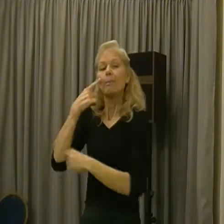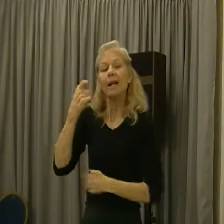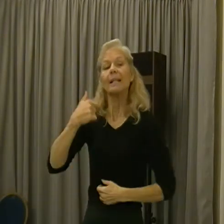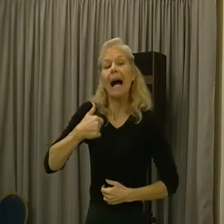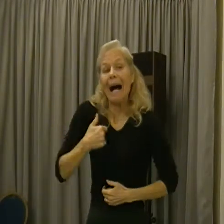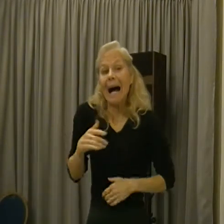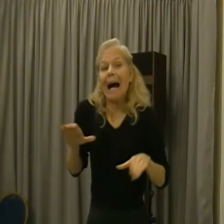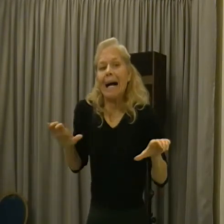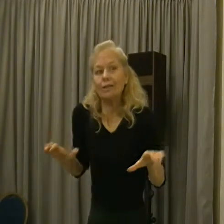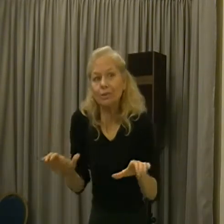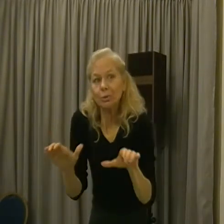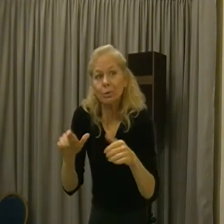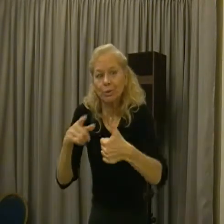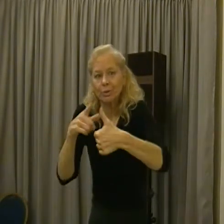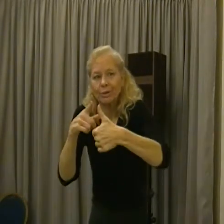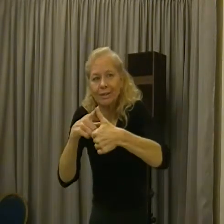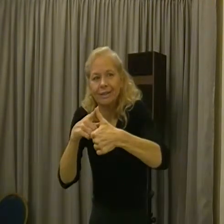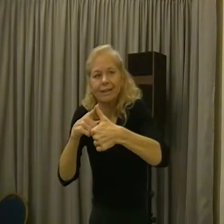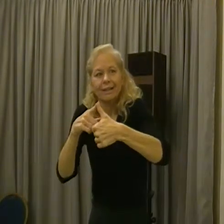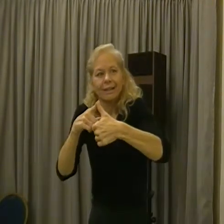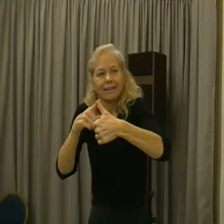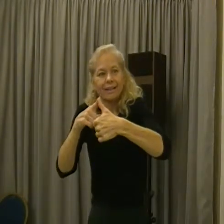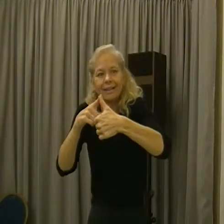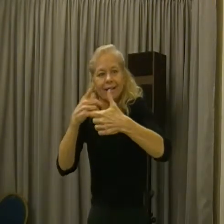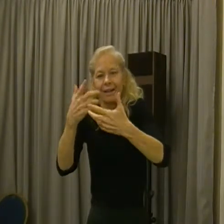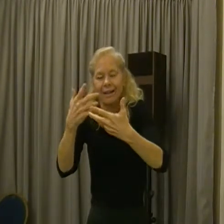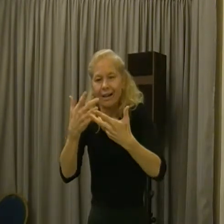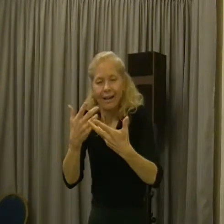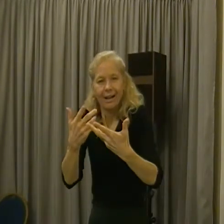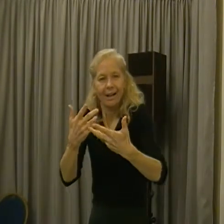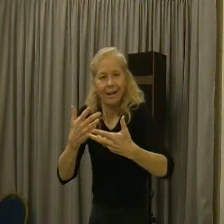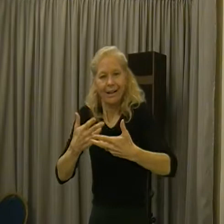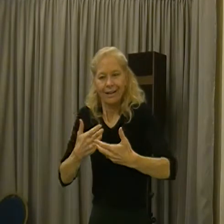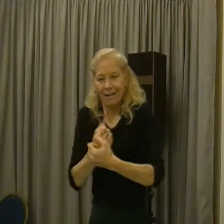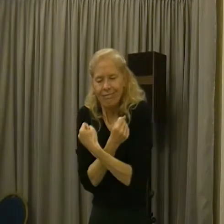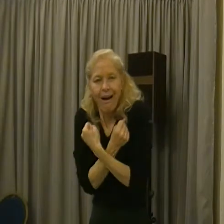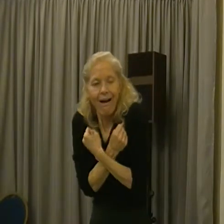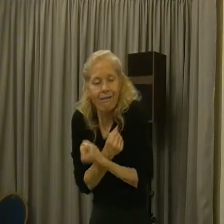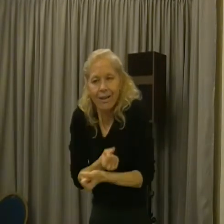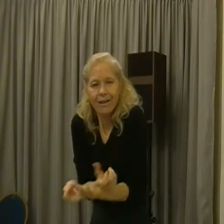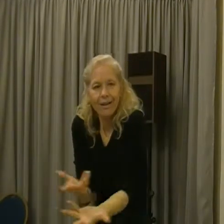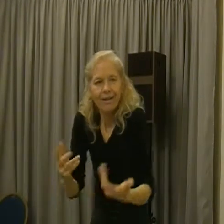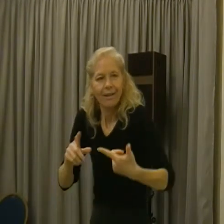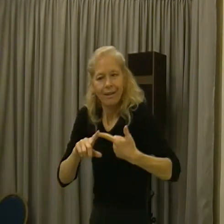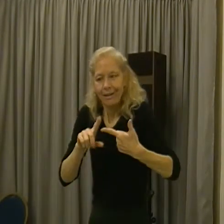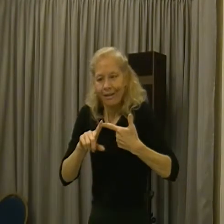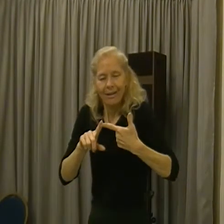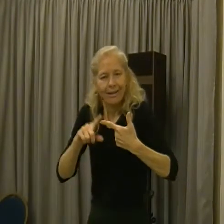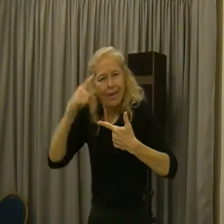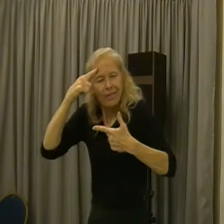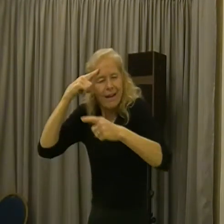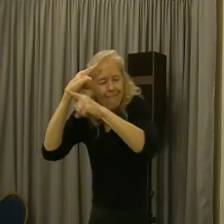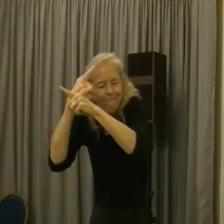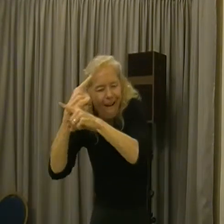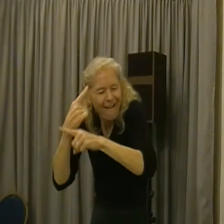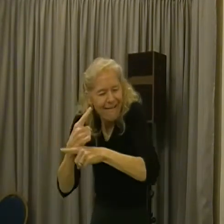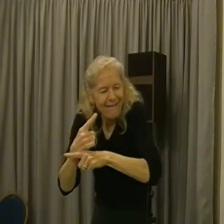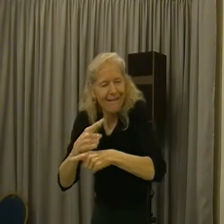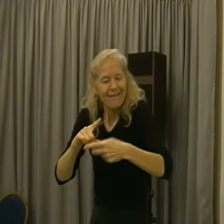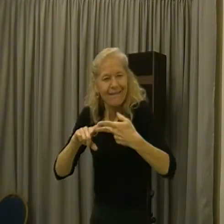God says, this is what I do. And by the way, I love doing it. I delight in these things. What